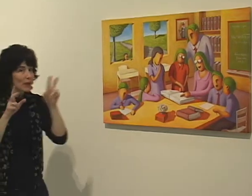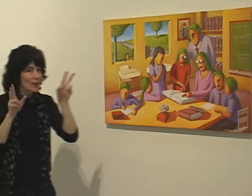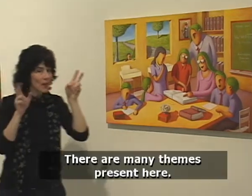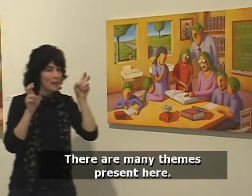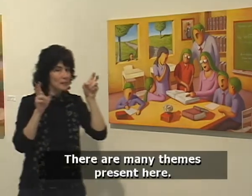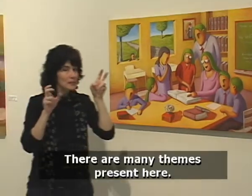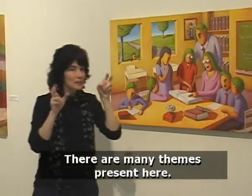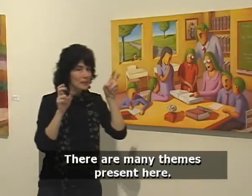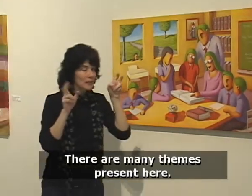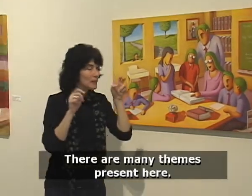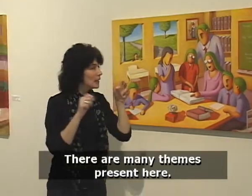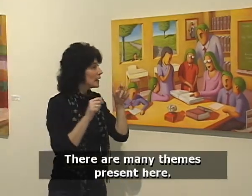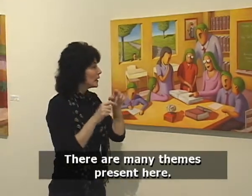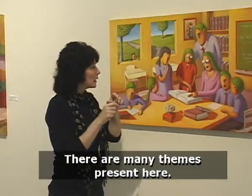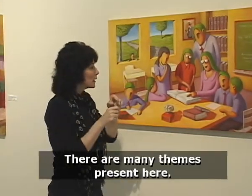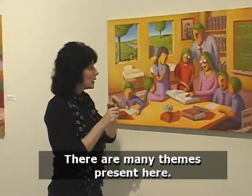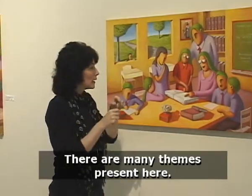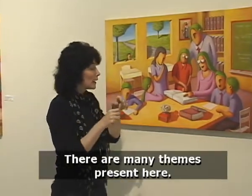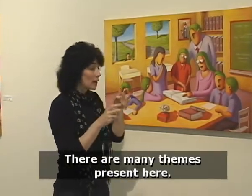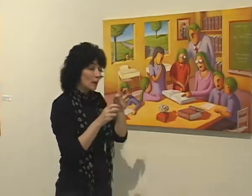There are many themes present here.